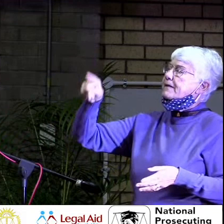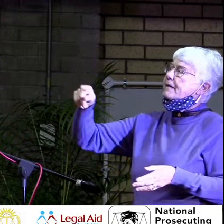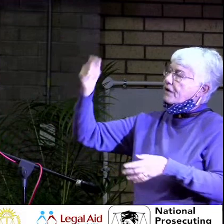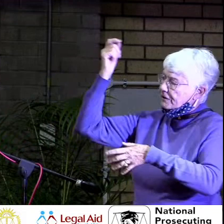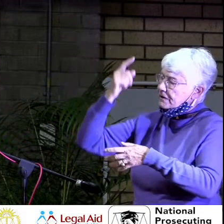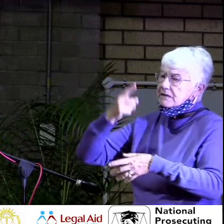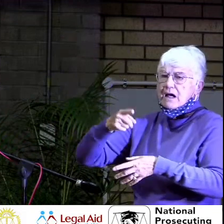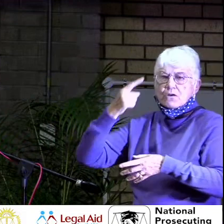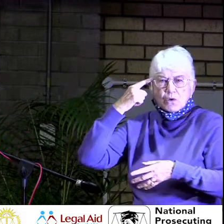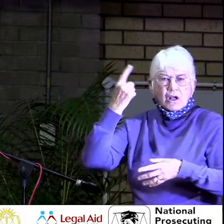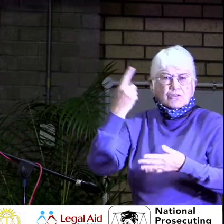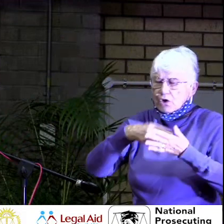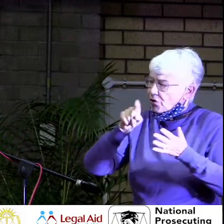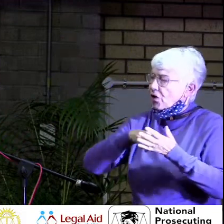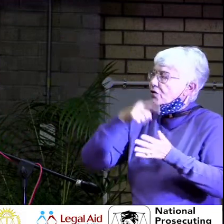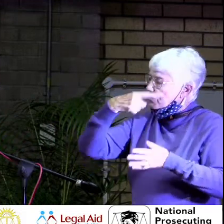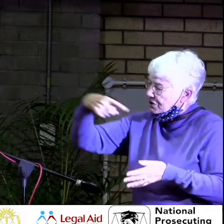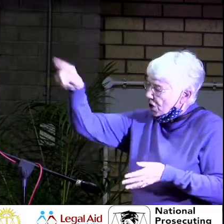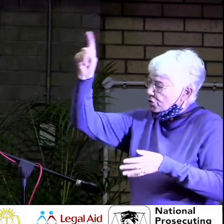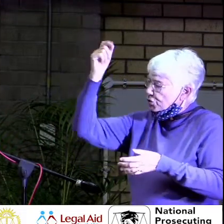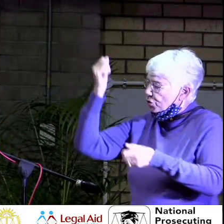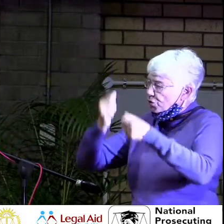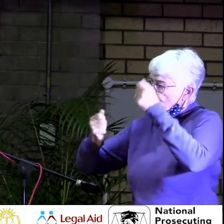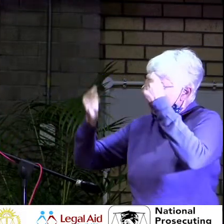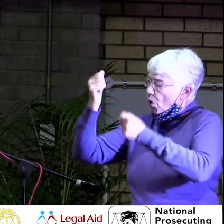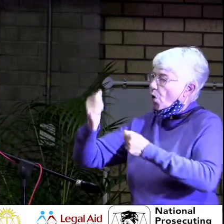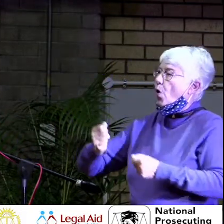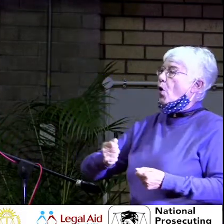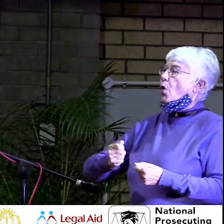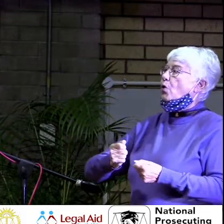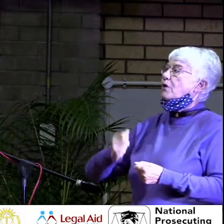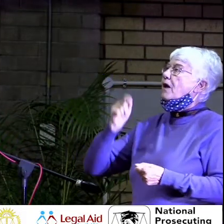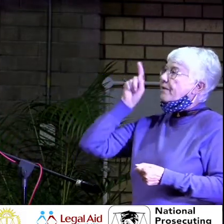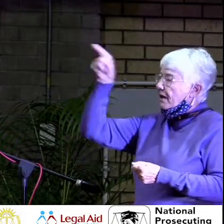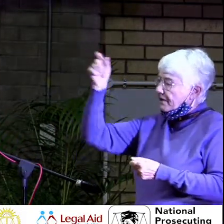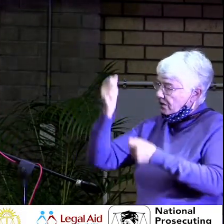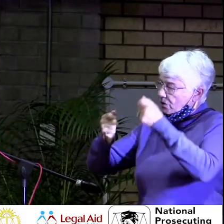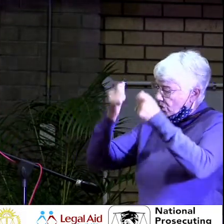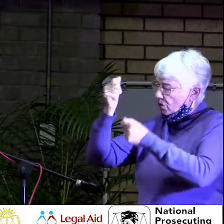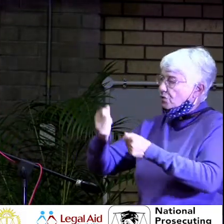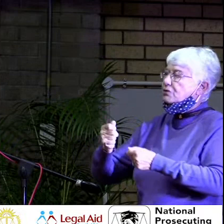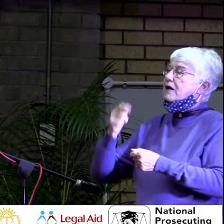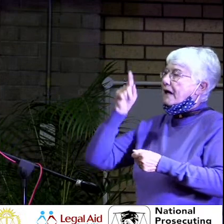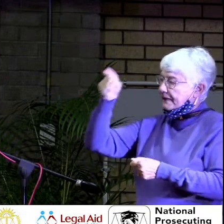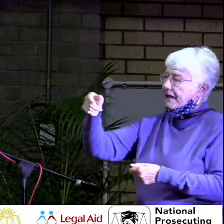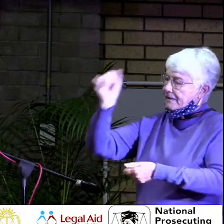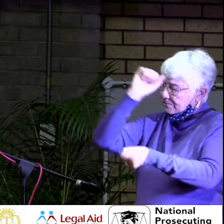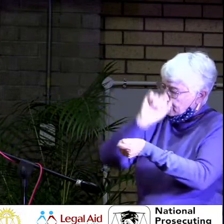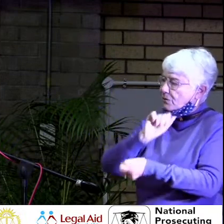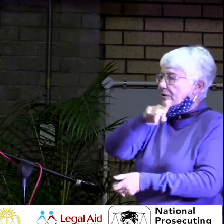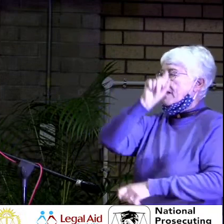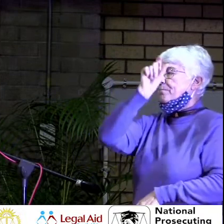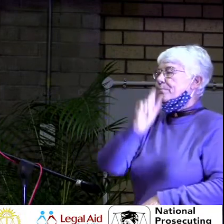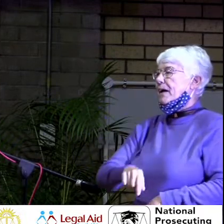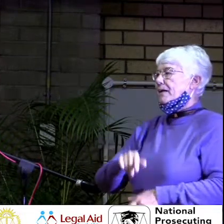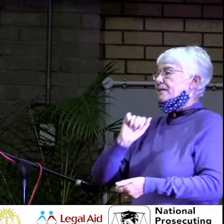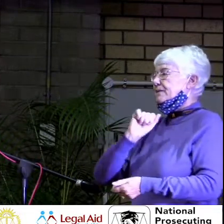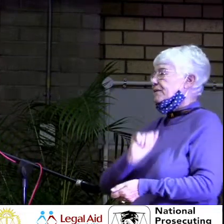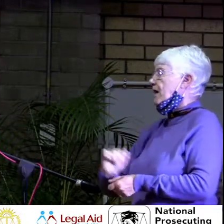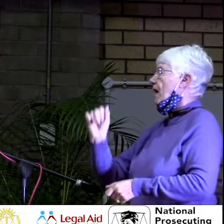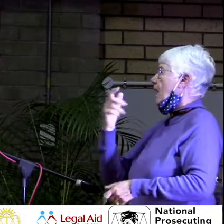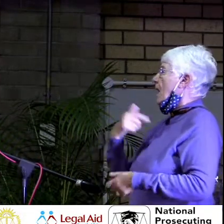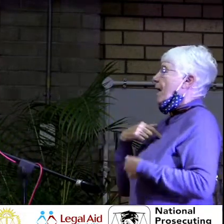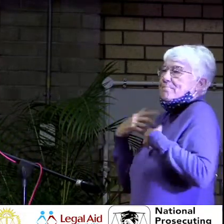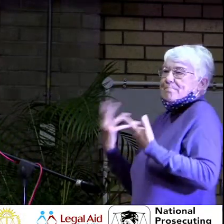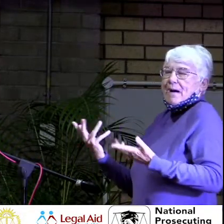prejudice. We cannot do it on our own. The Deputy Minister has spoken this morning about what it is that